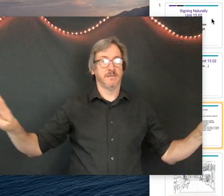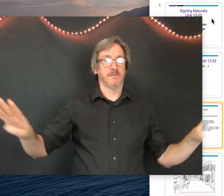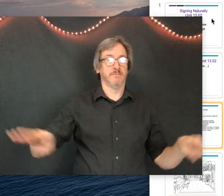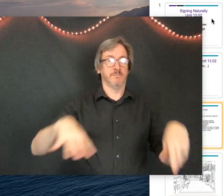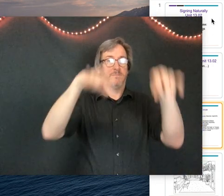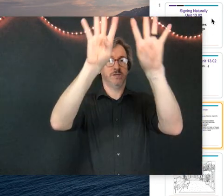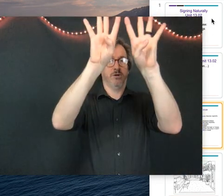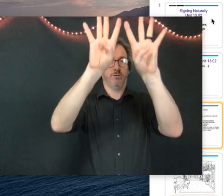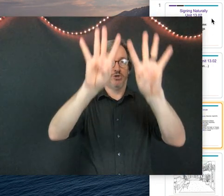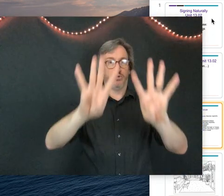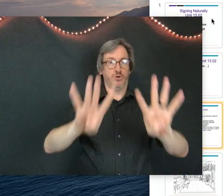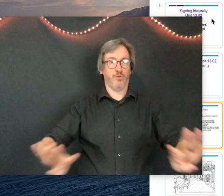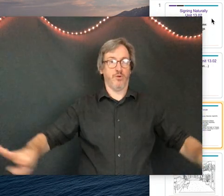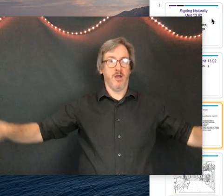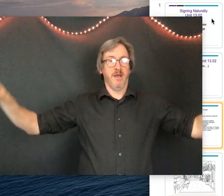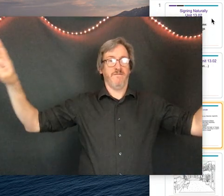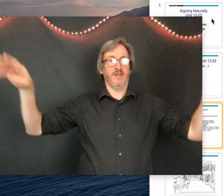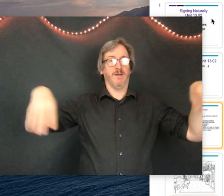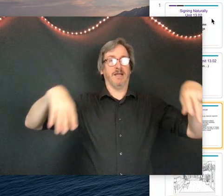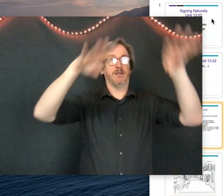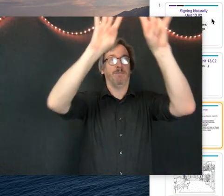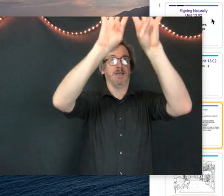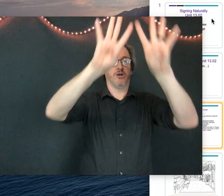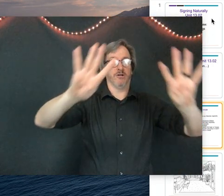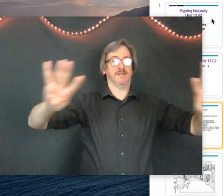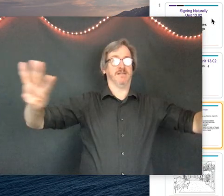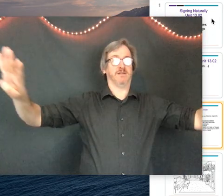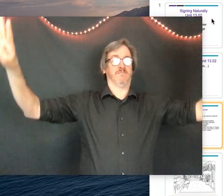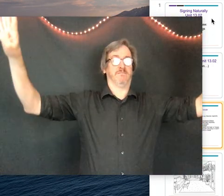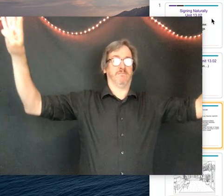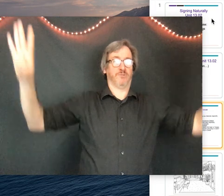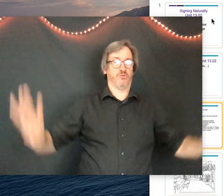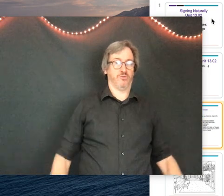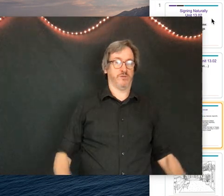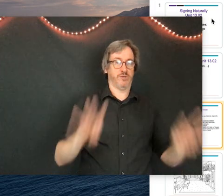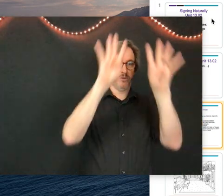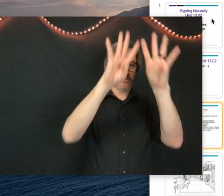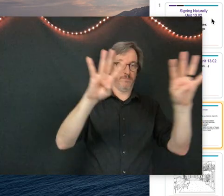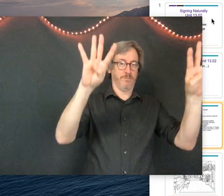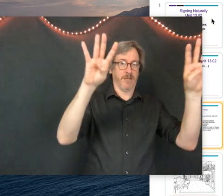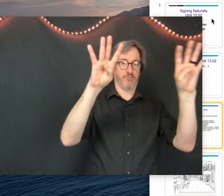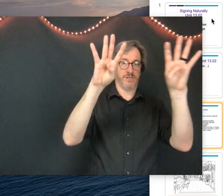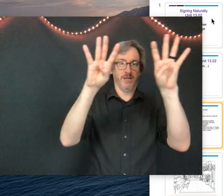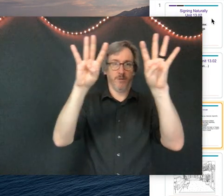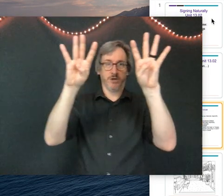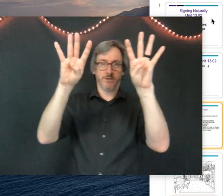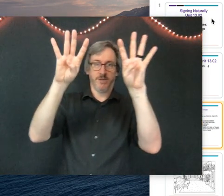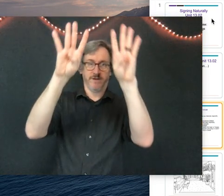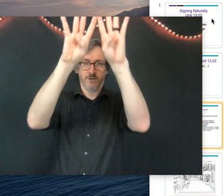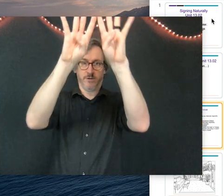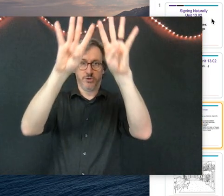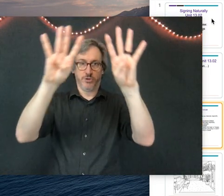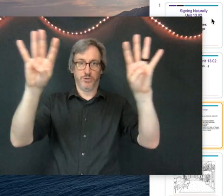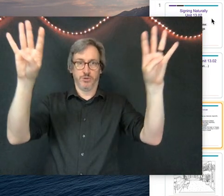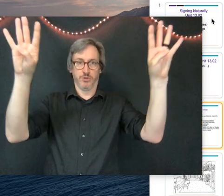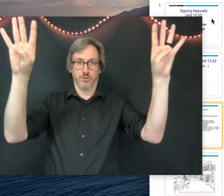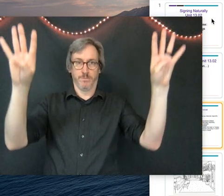Curtains. So think about like the big curtains that sweep, like proscenium art, let me see if I can